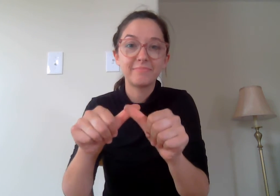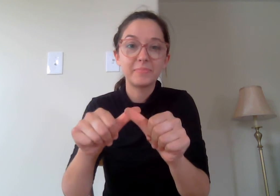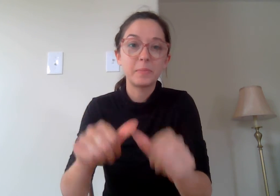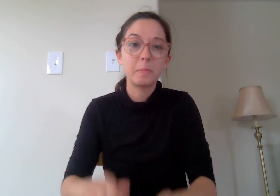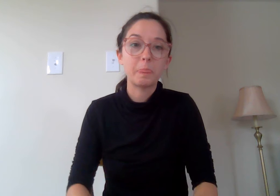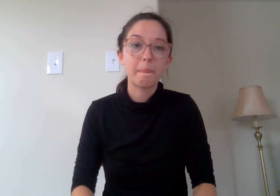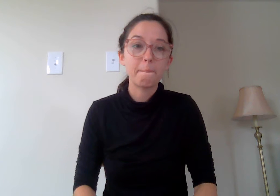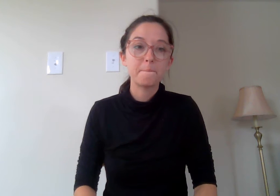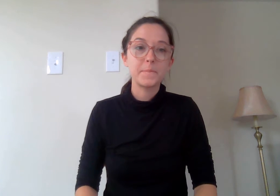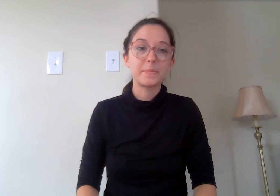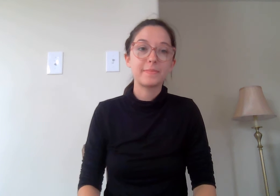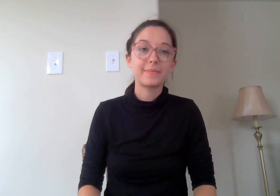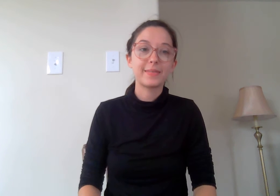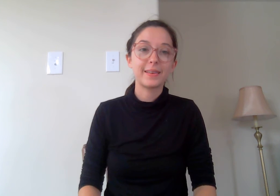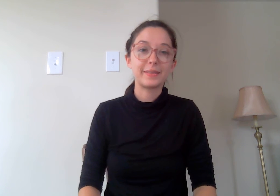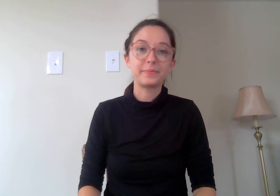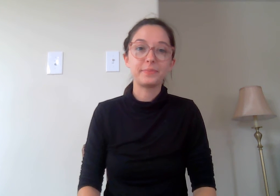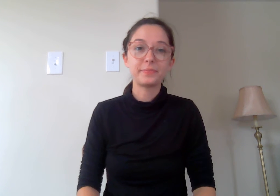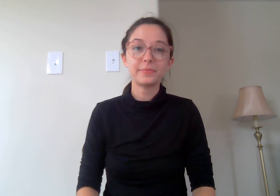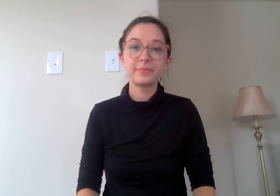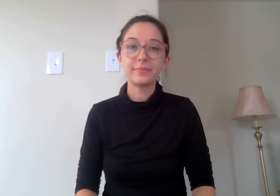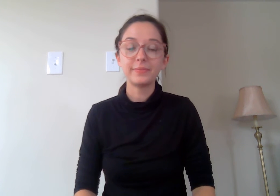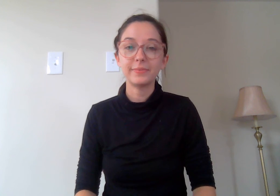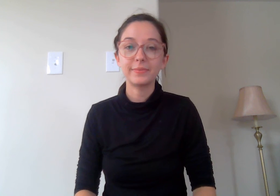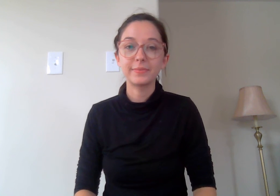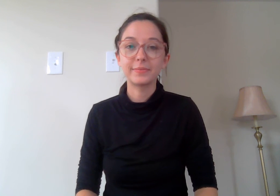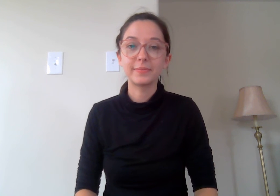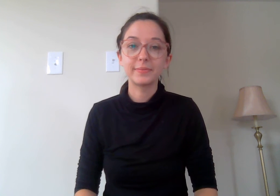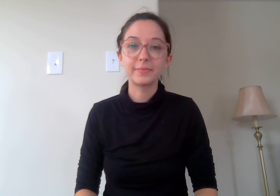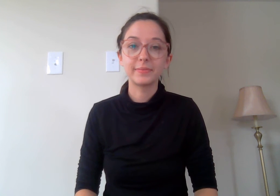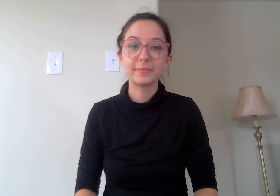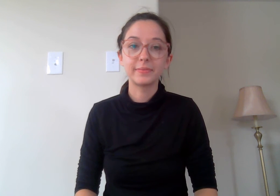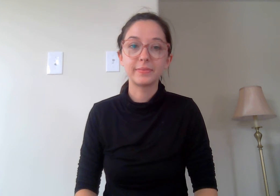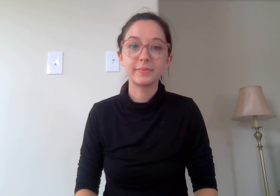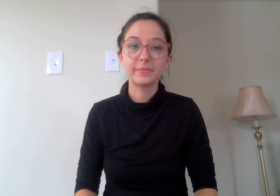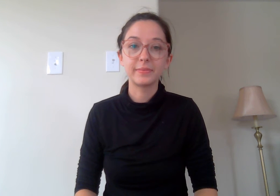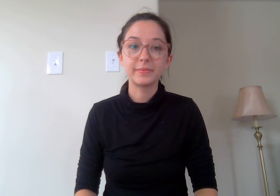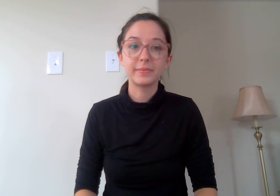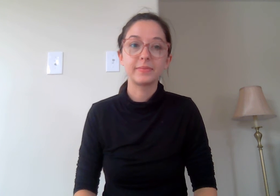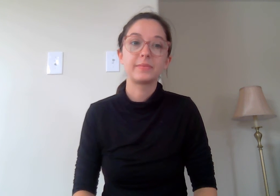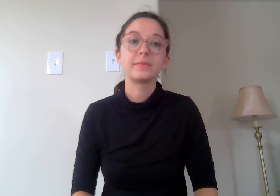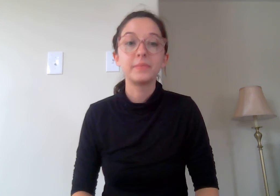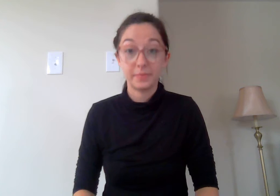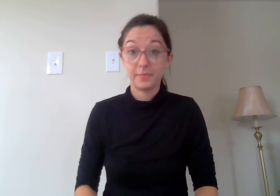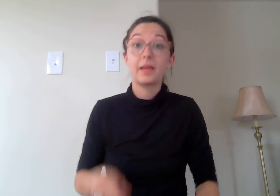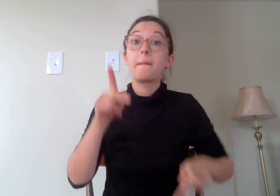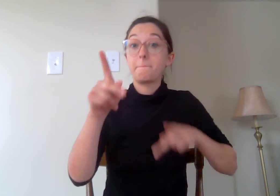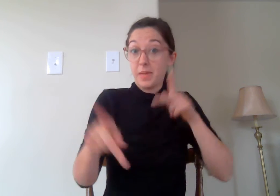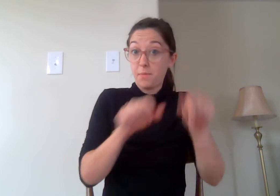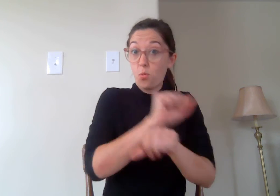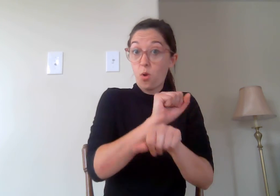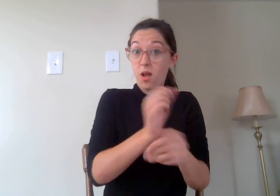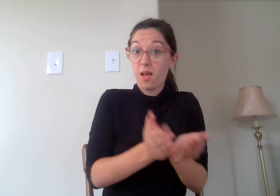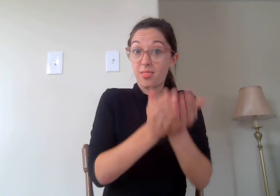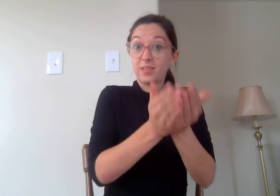usually come in right away, where everything sets off that startle response. Everything sets off that fight or flight